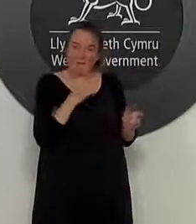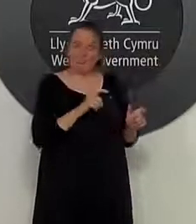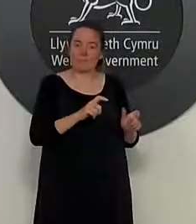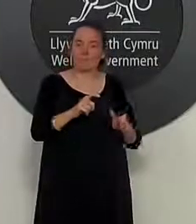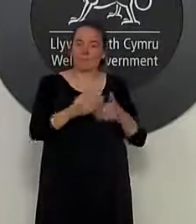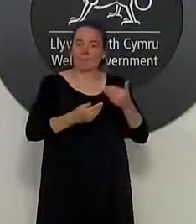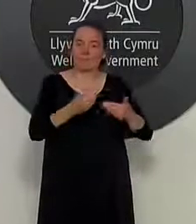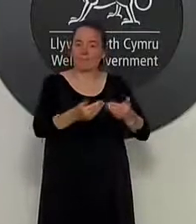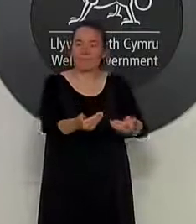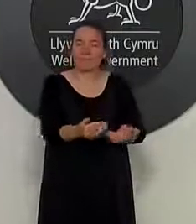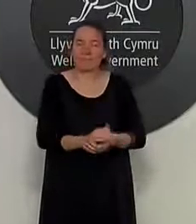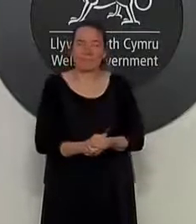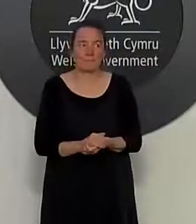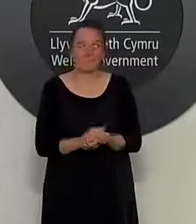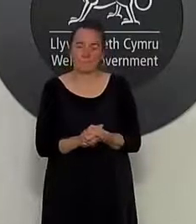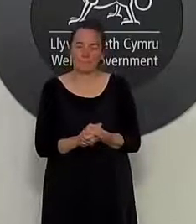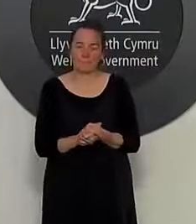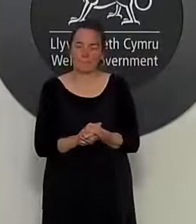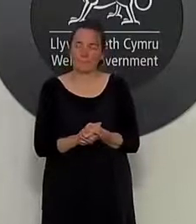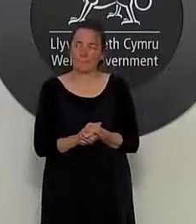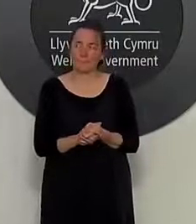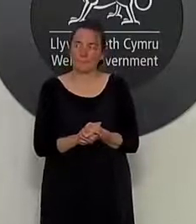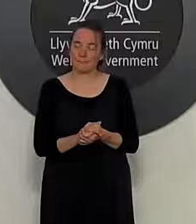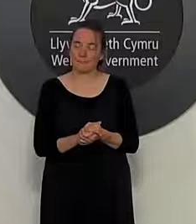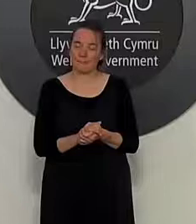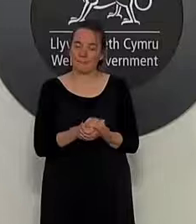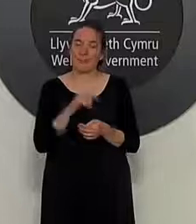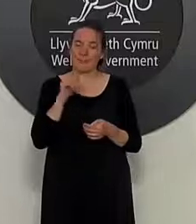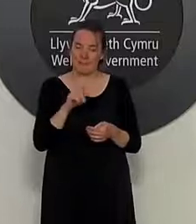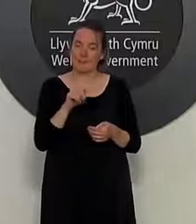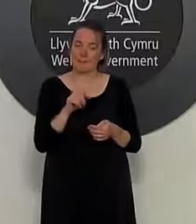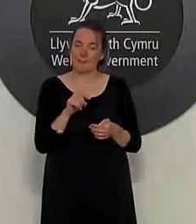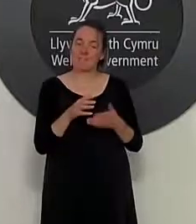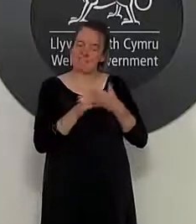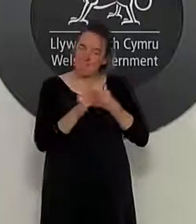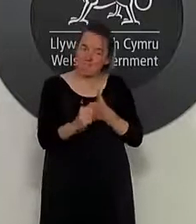in any sense. And really, that's what's driving